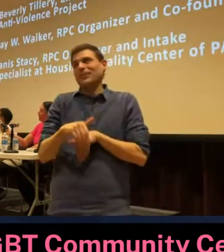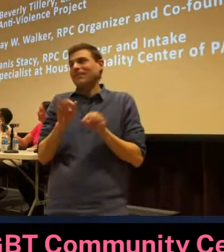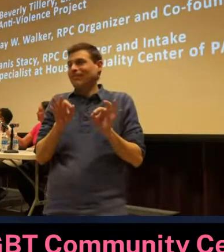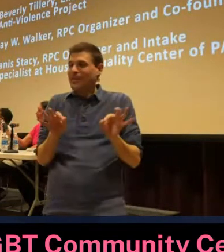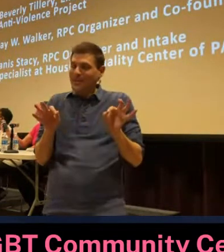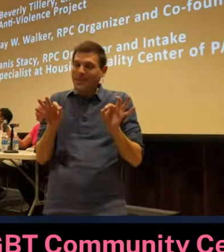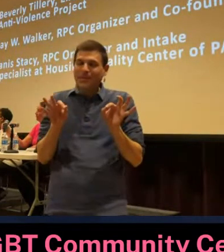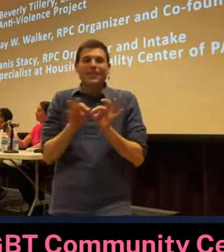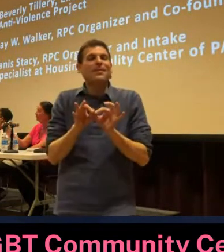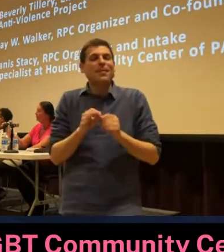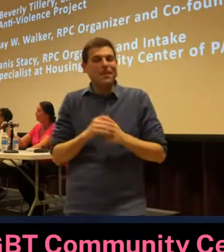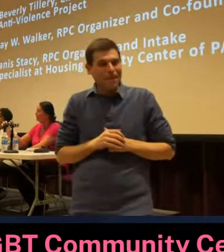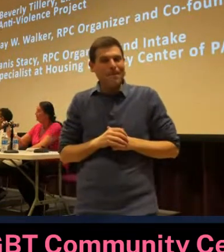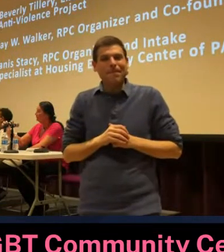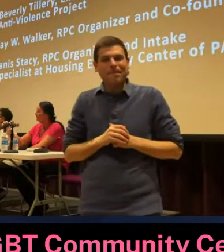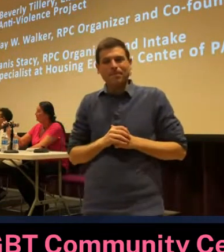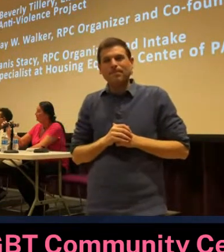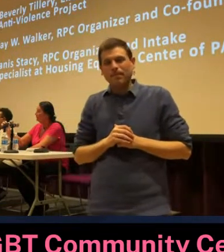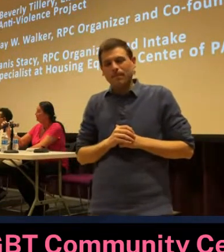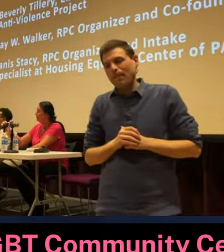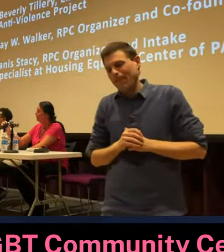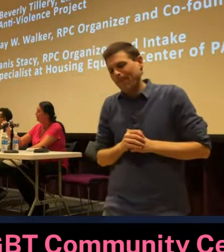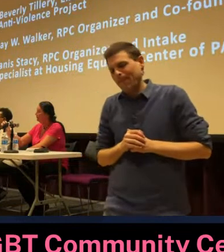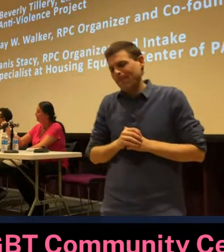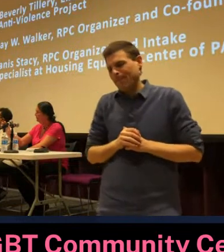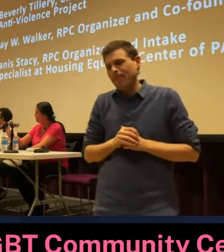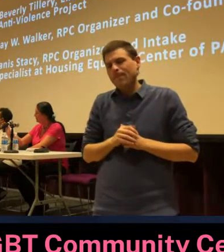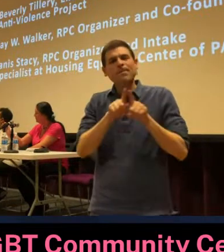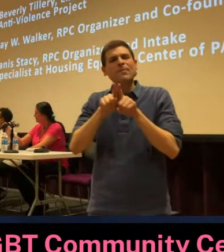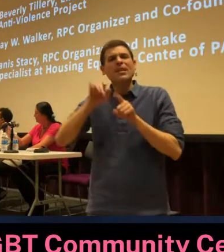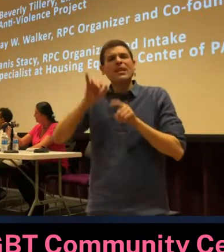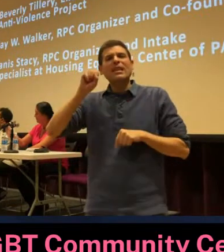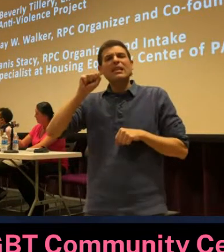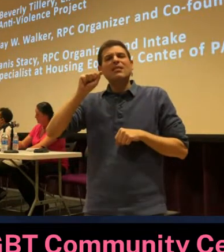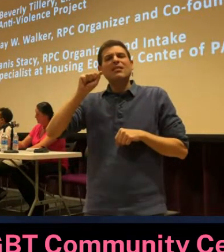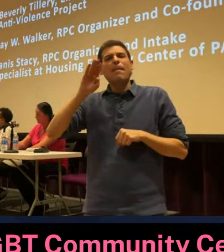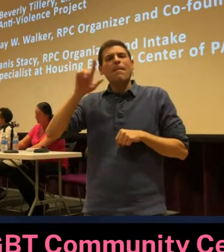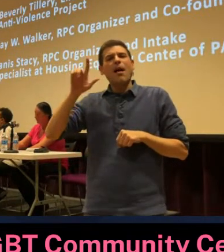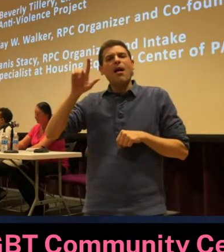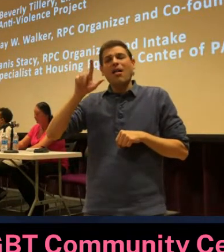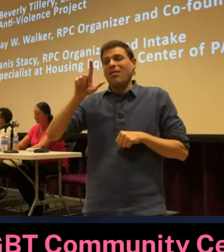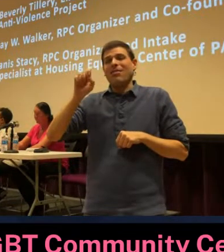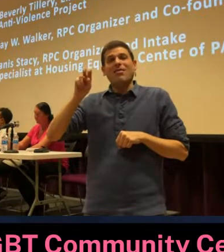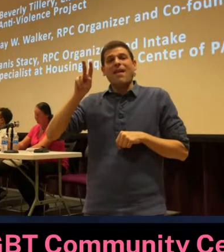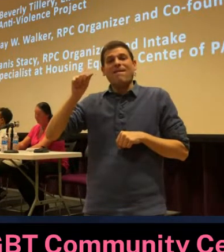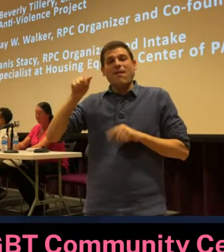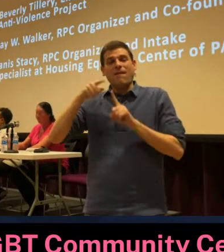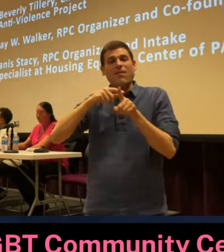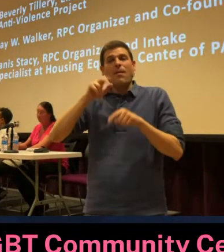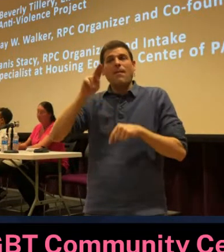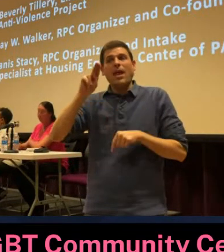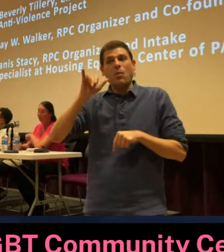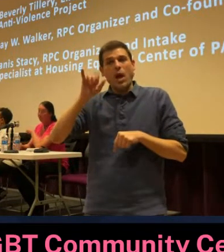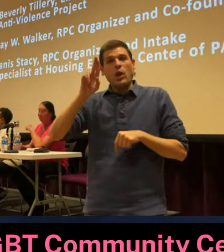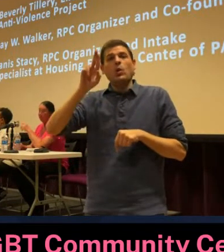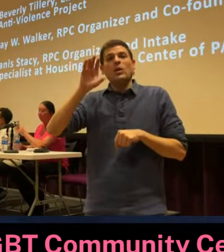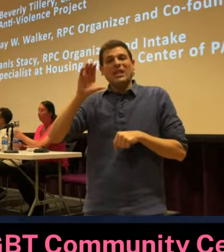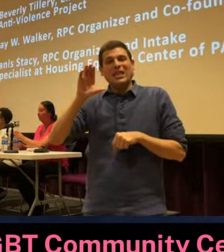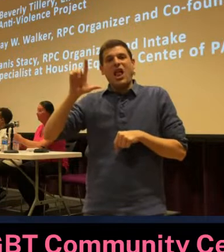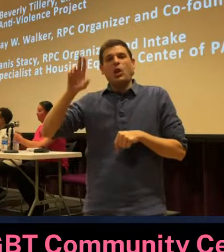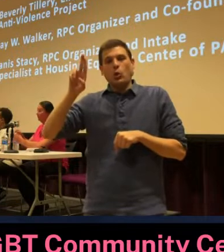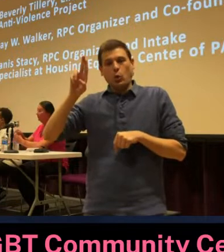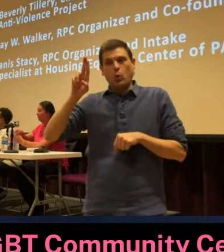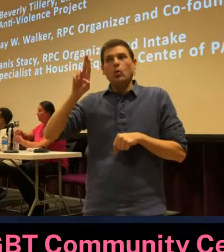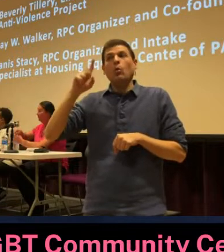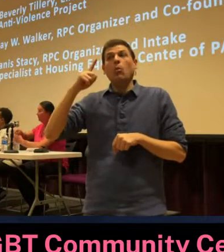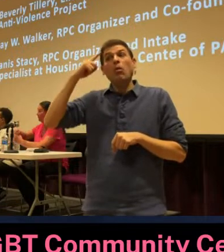so, also just so that folks know, Isabel Leva from the NYCLU, New York Civil Liberties Union, was supposed